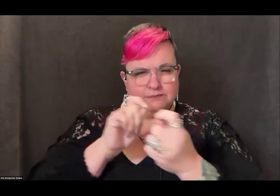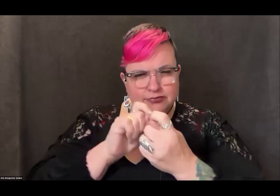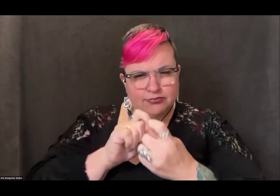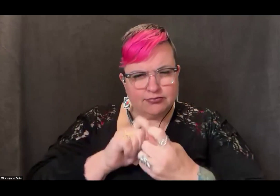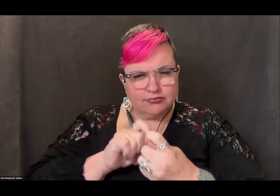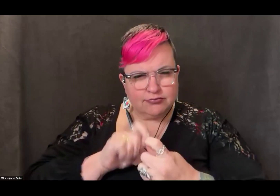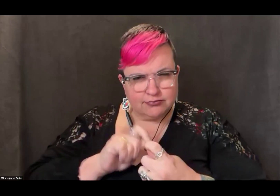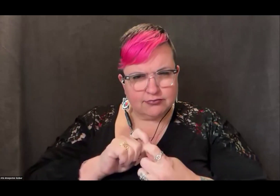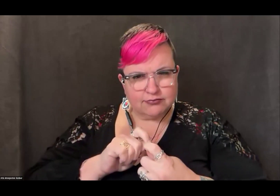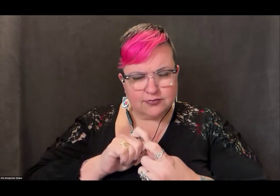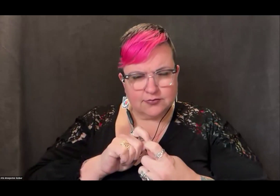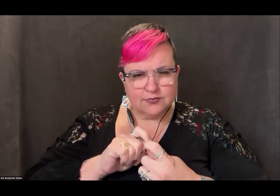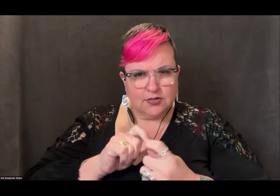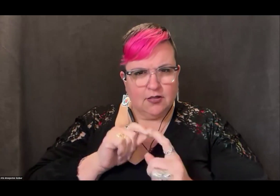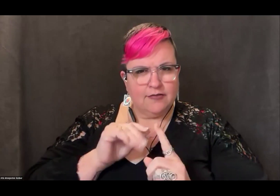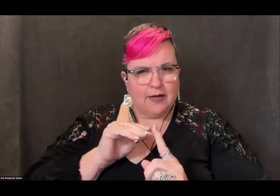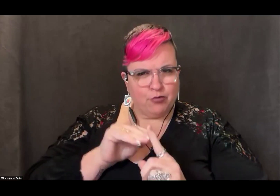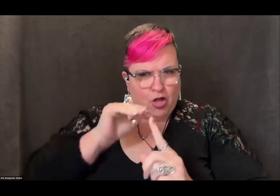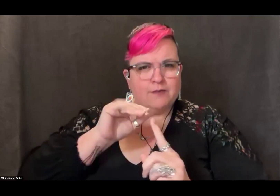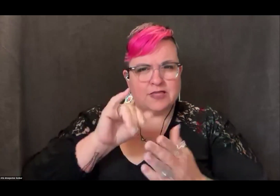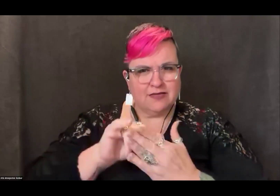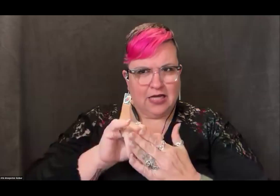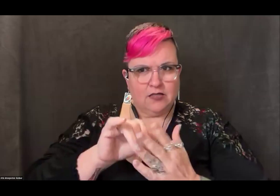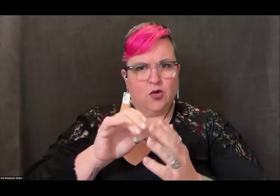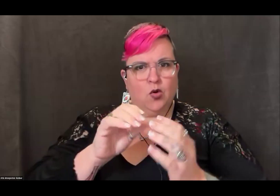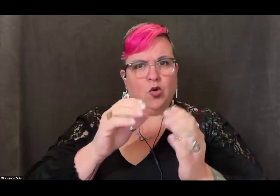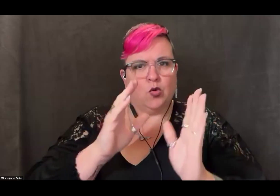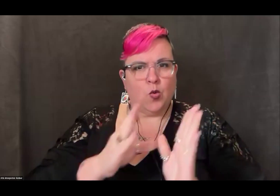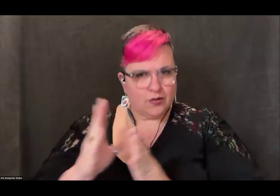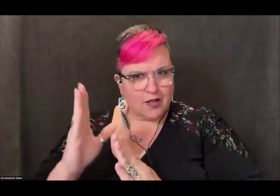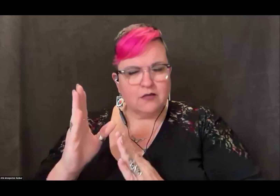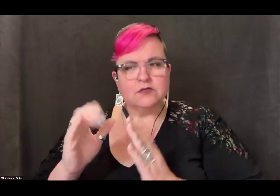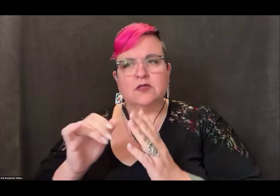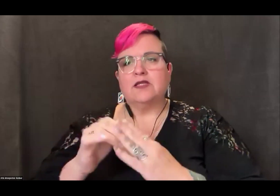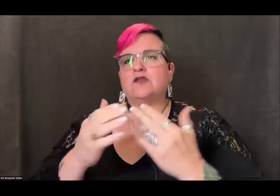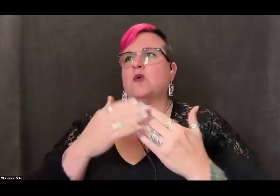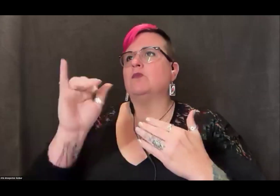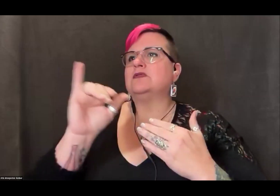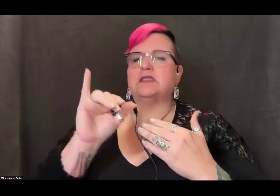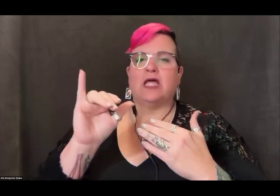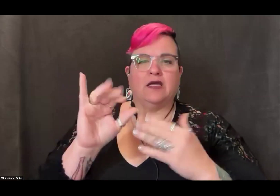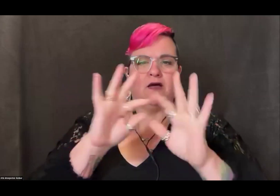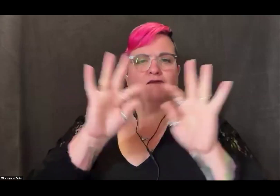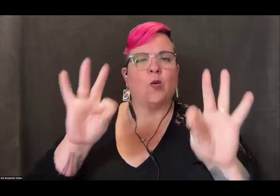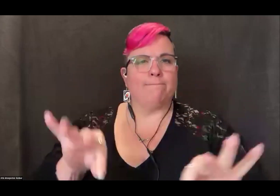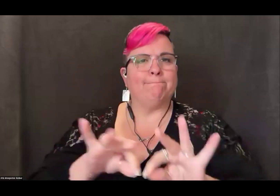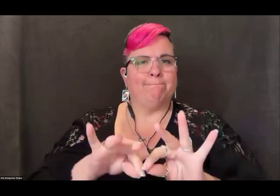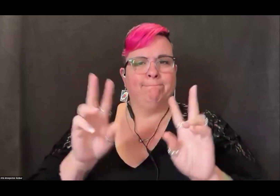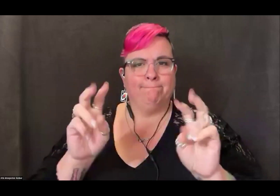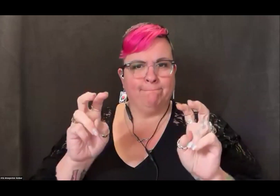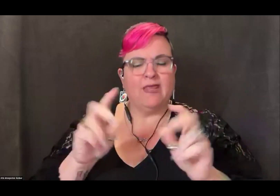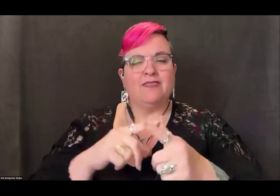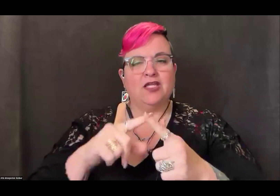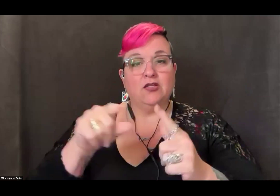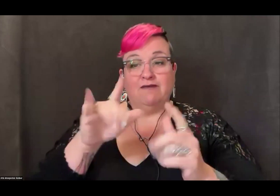detail-oriented prompts that are organized in a way where it's kind of like a form and you fill in the